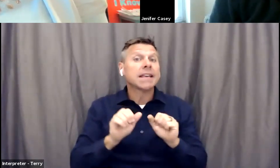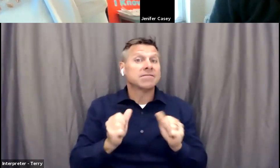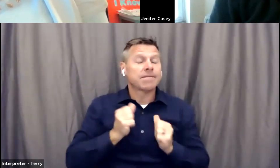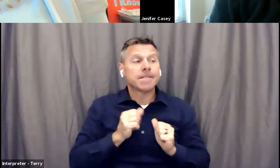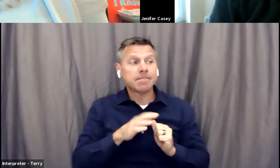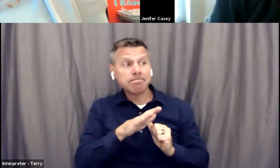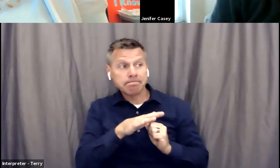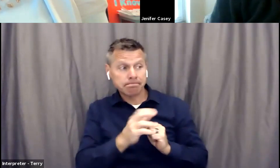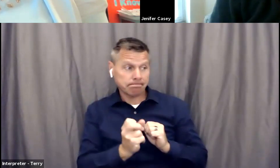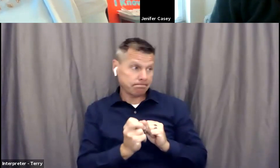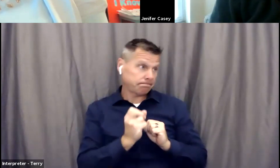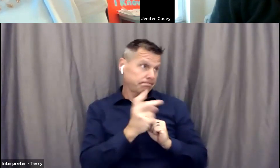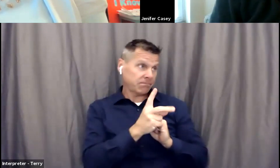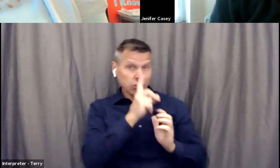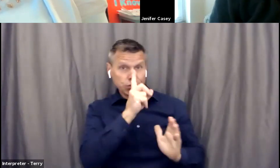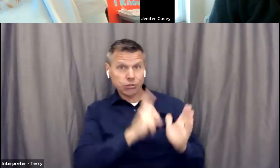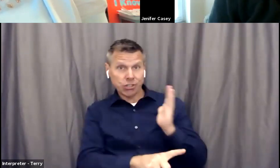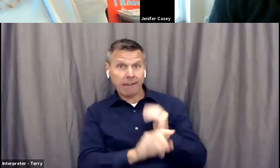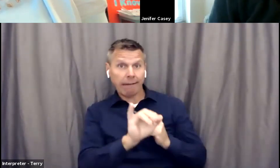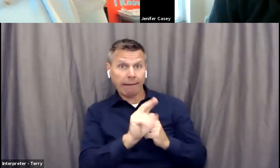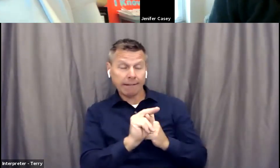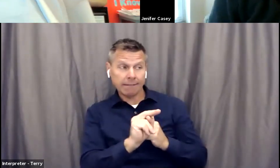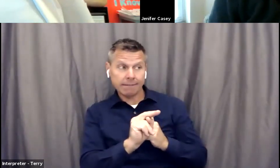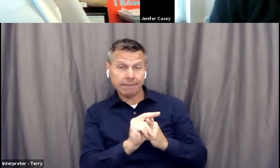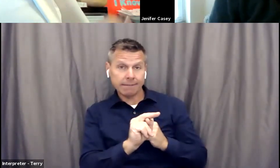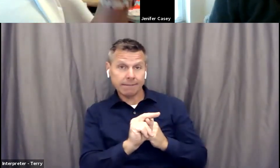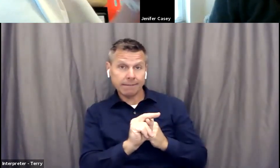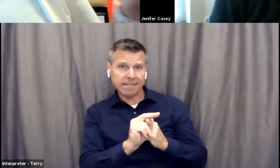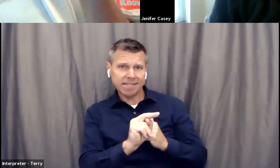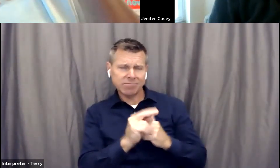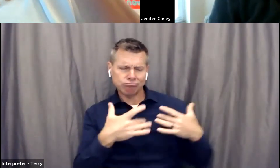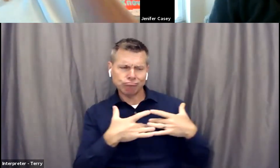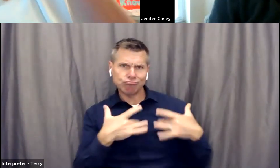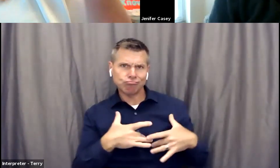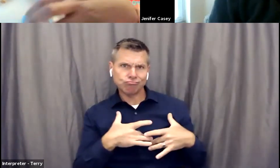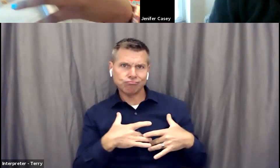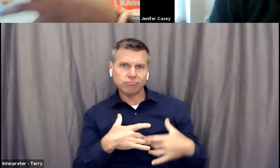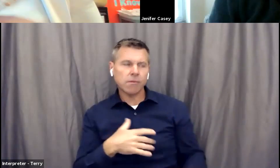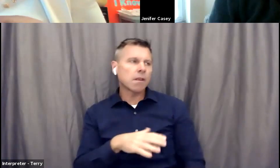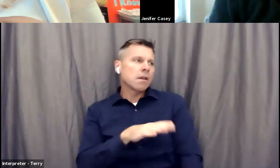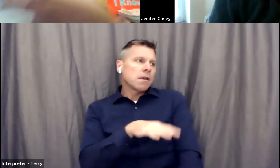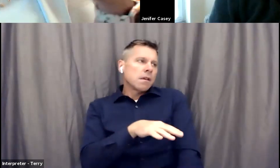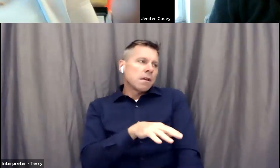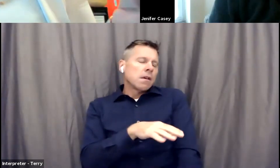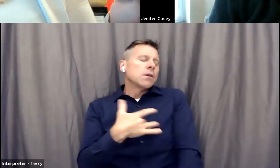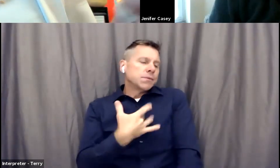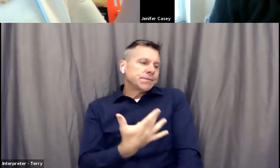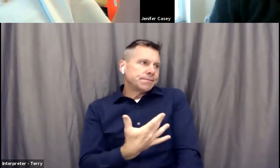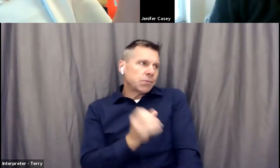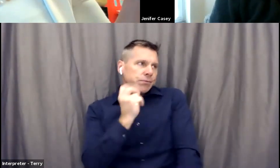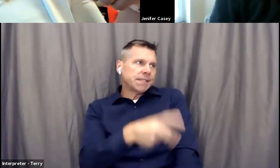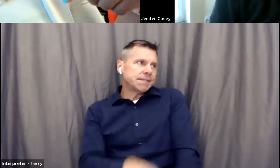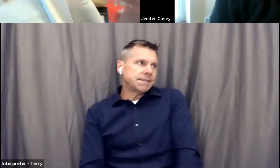them. And be authentic with your check-ins, and not asking them, because one of the things I believe that